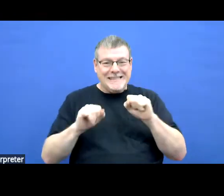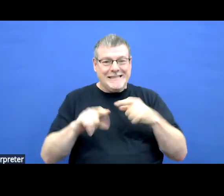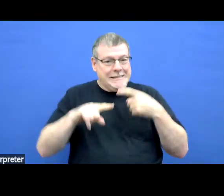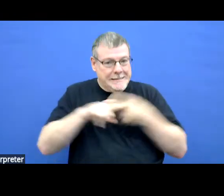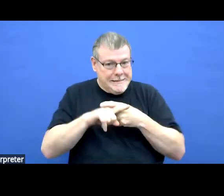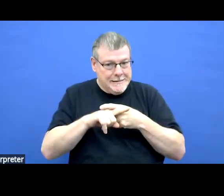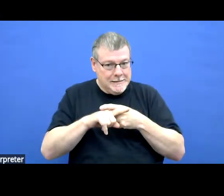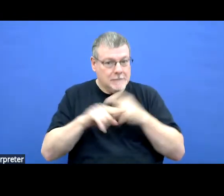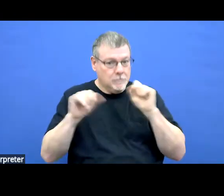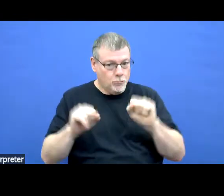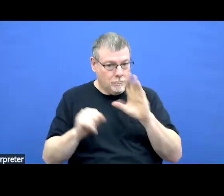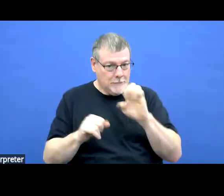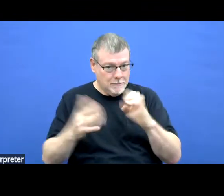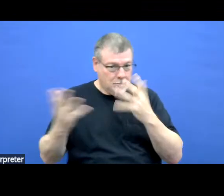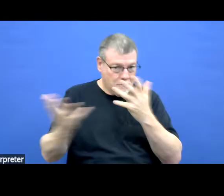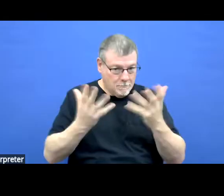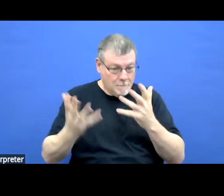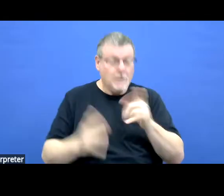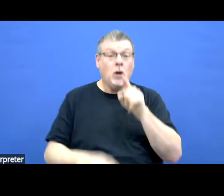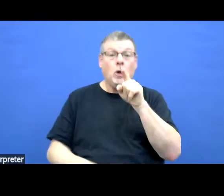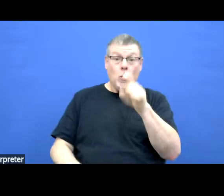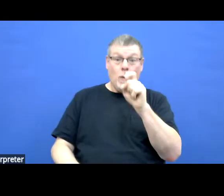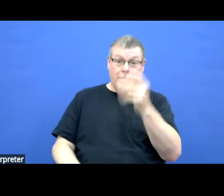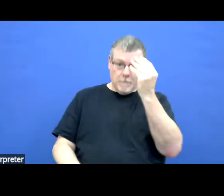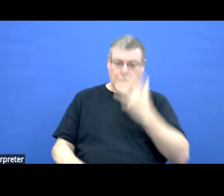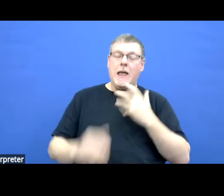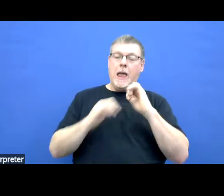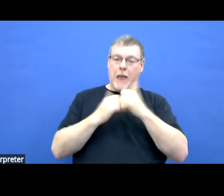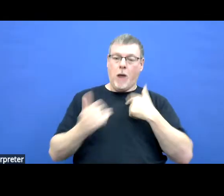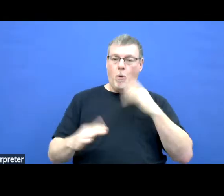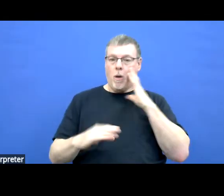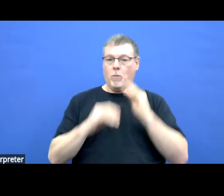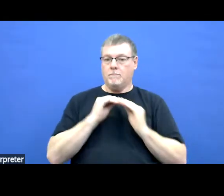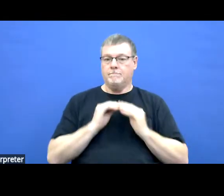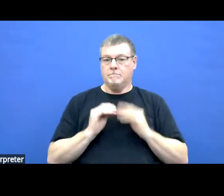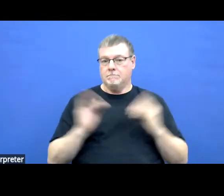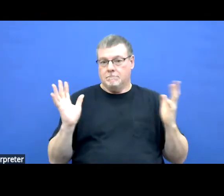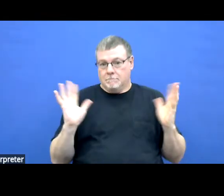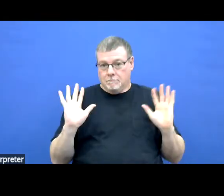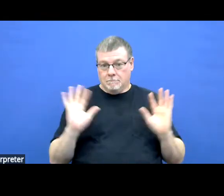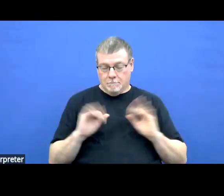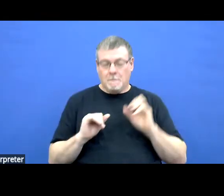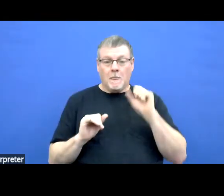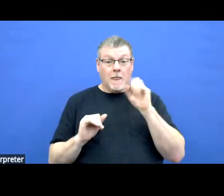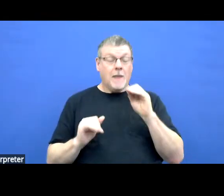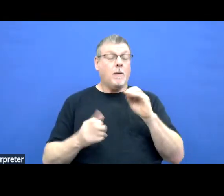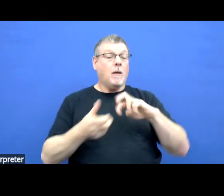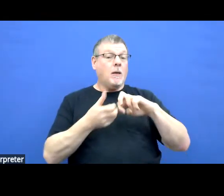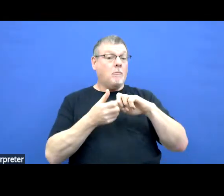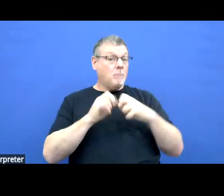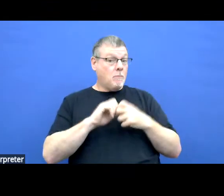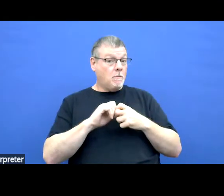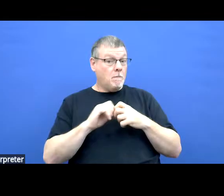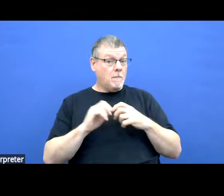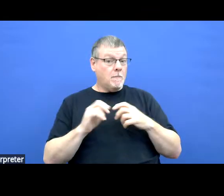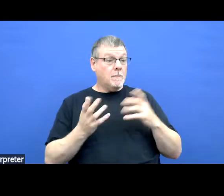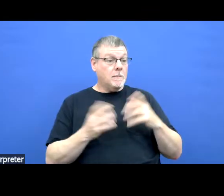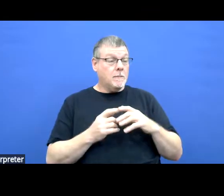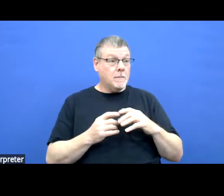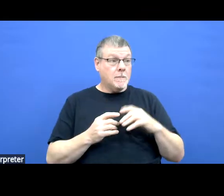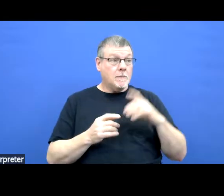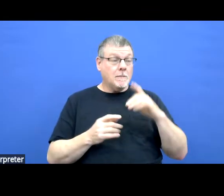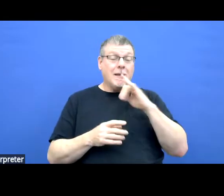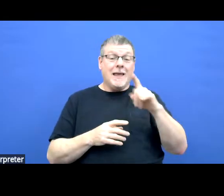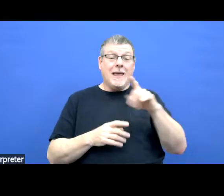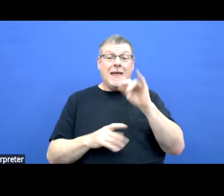impacts from this. And then you have to say, well, here's how I'm going to mitigate that. So again, the issue of getting drinks inside